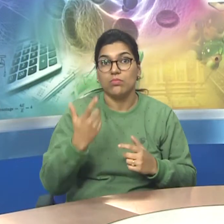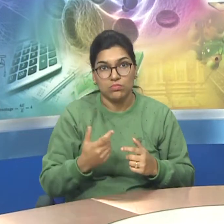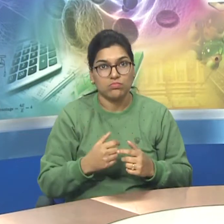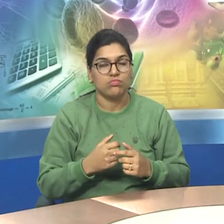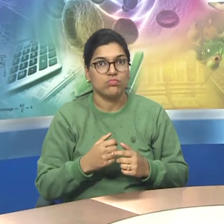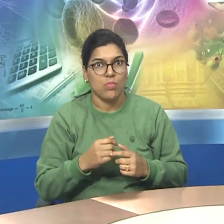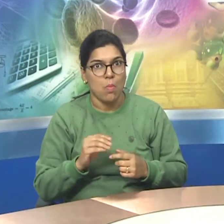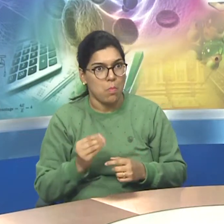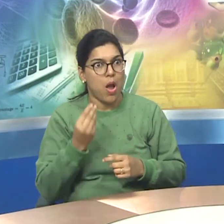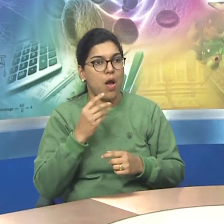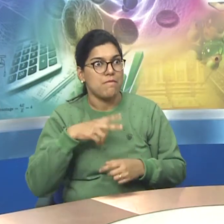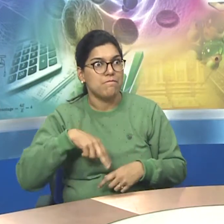Seventh word